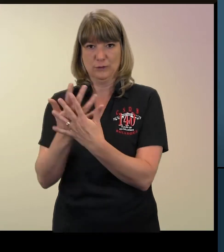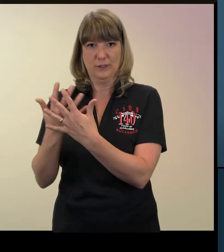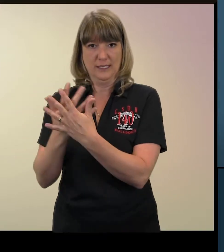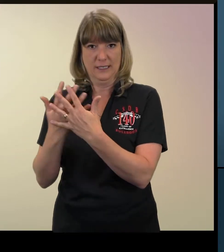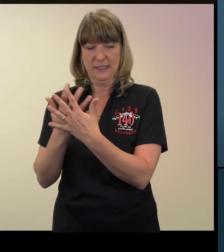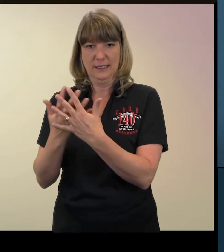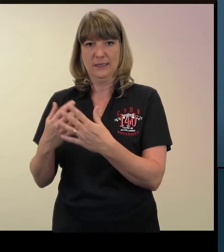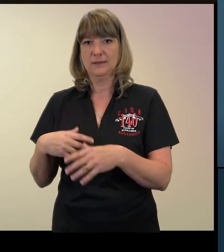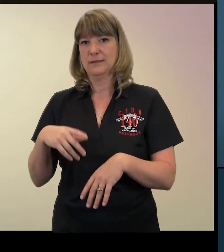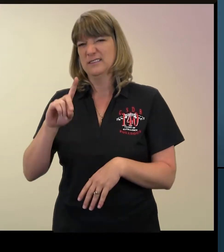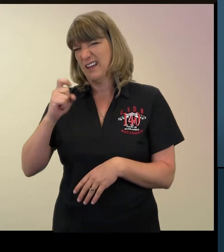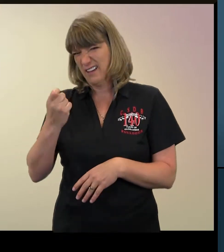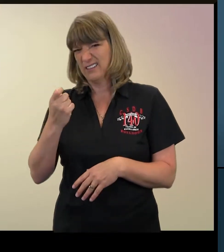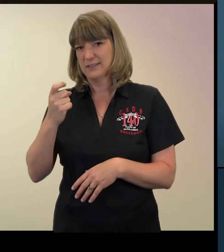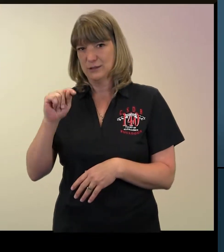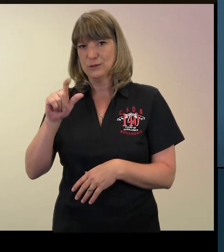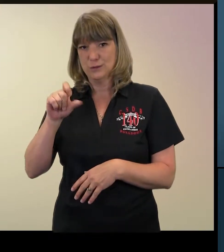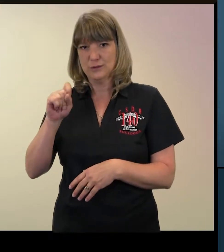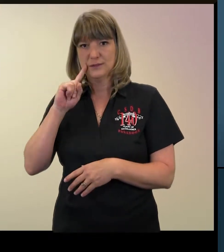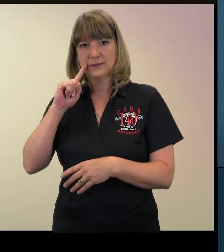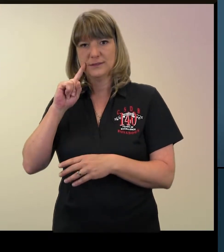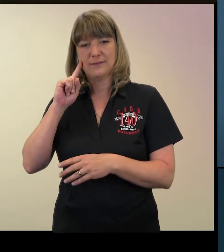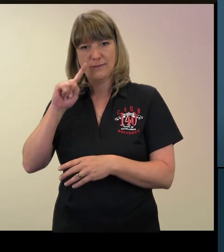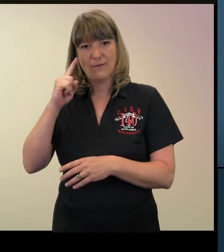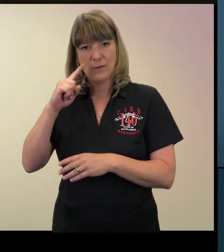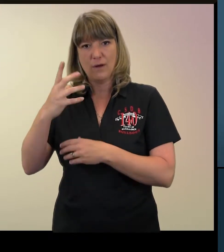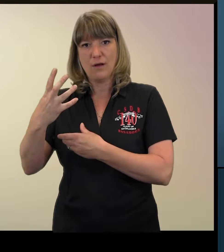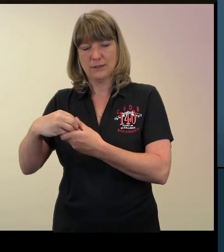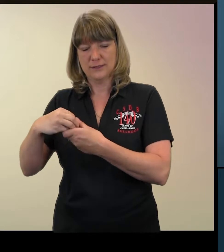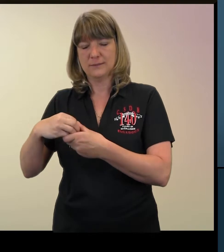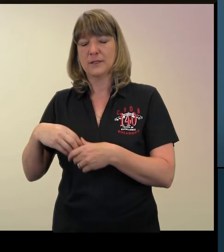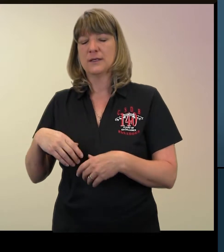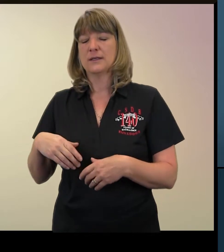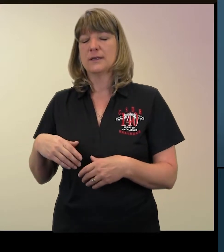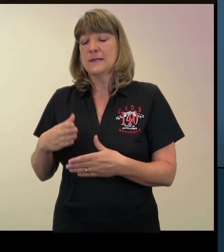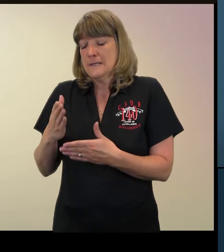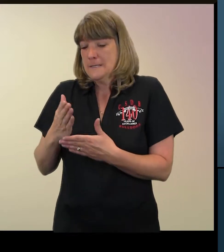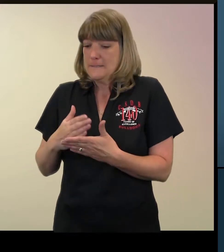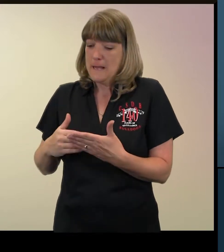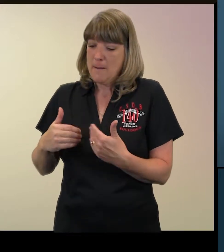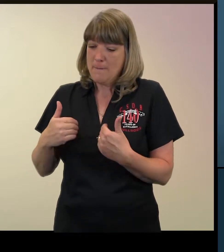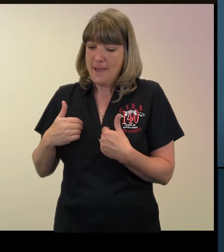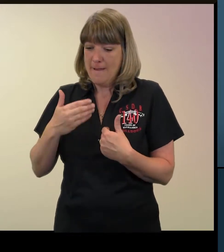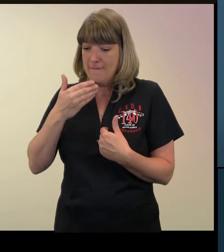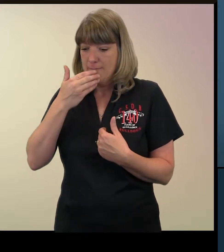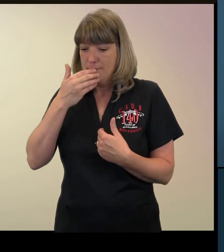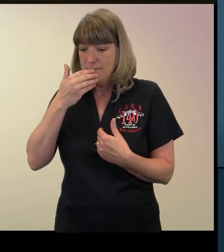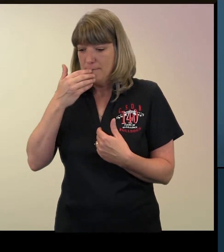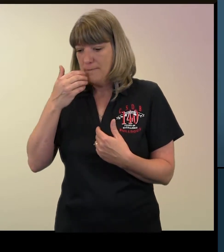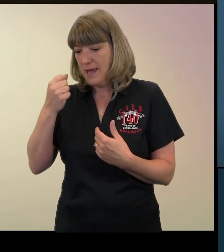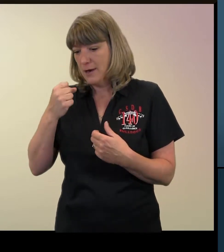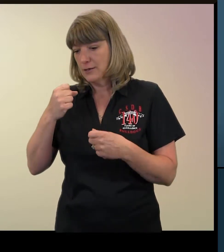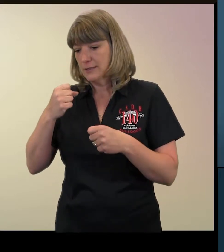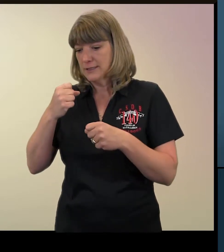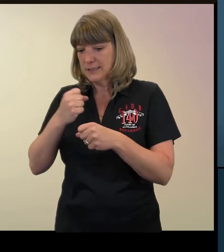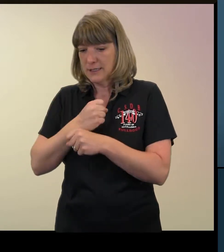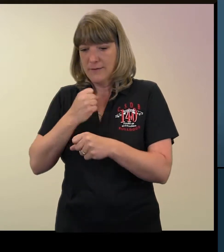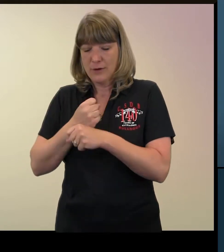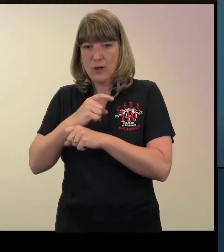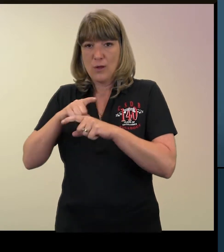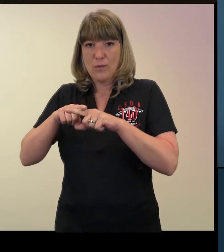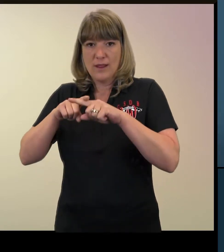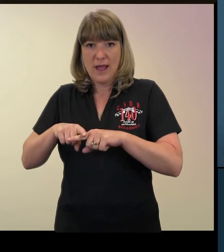or as diagnostic tools for autism. Some of them have better statistical reliability